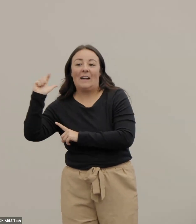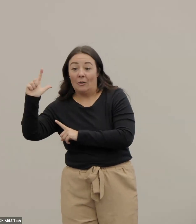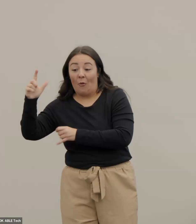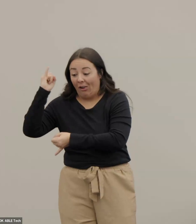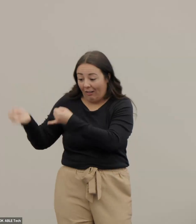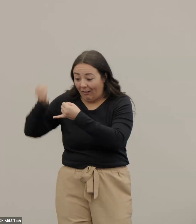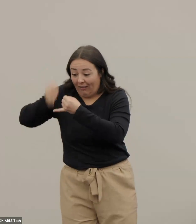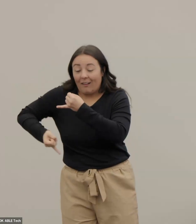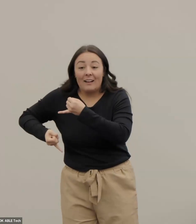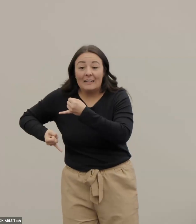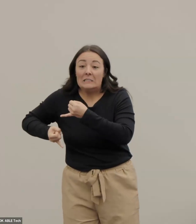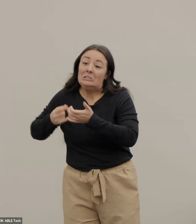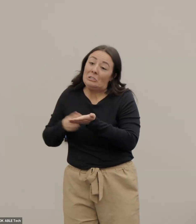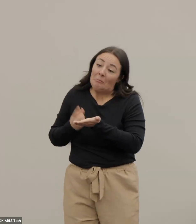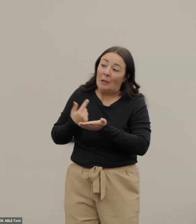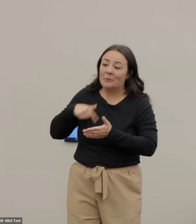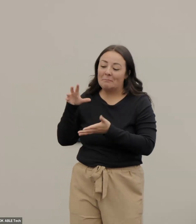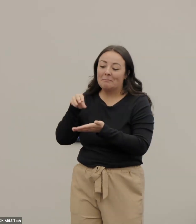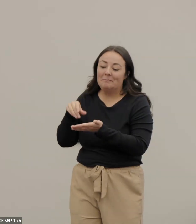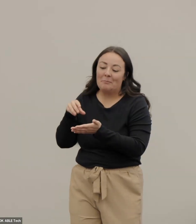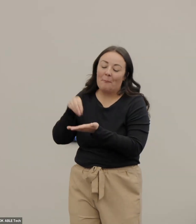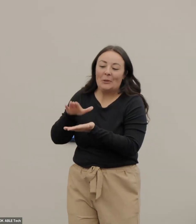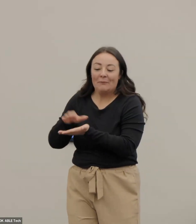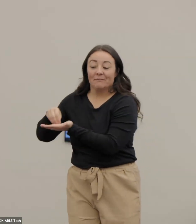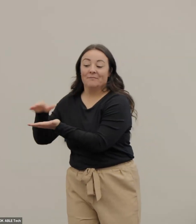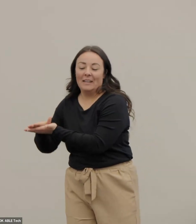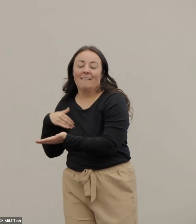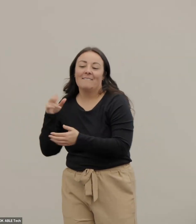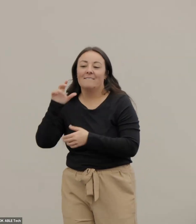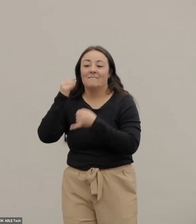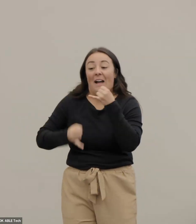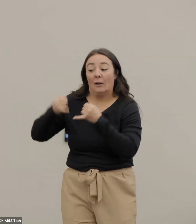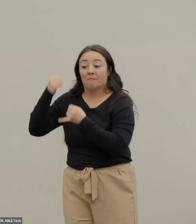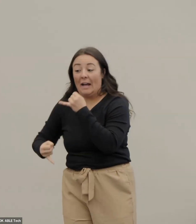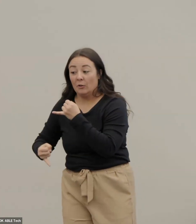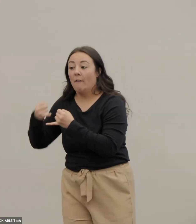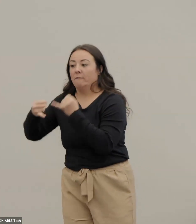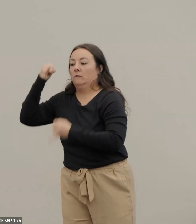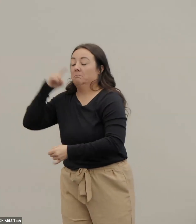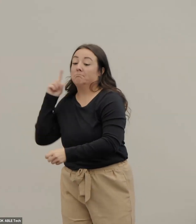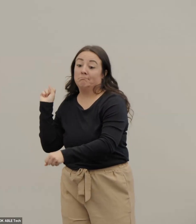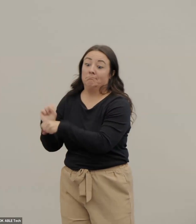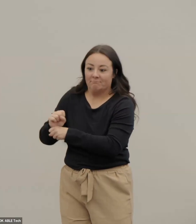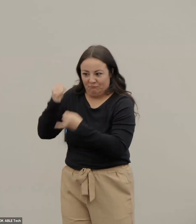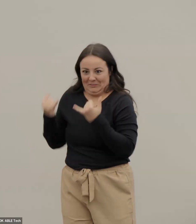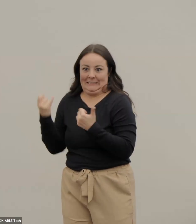Sometimes we put final. And sometimes final for sure this time, right?